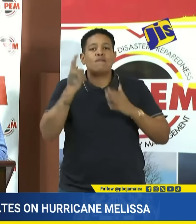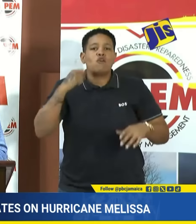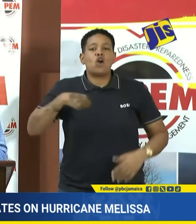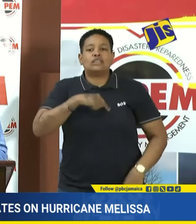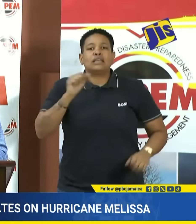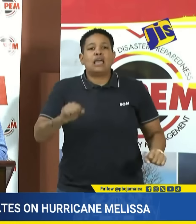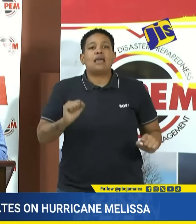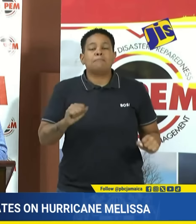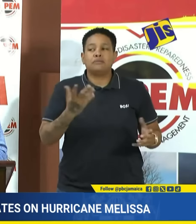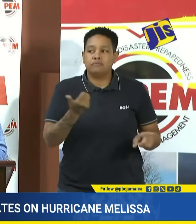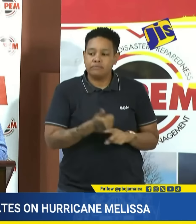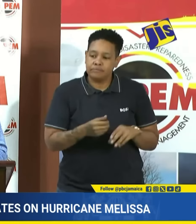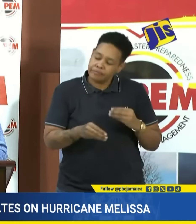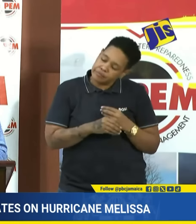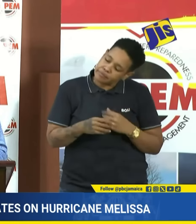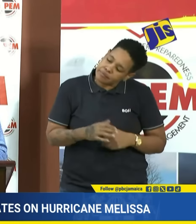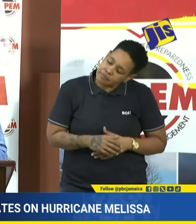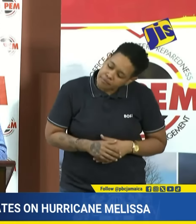us to be able to